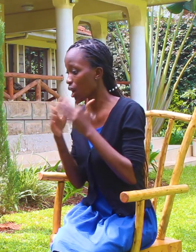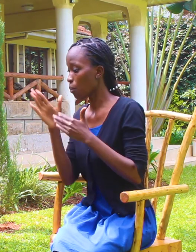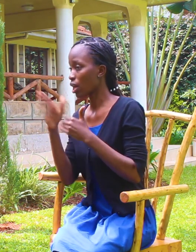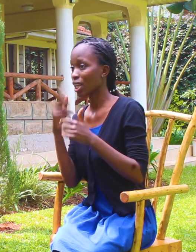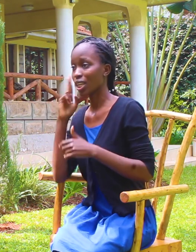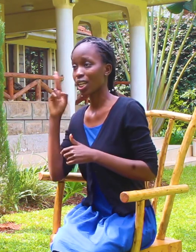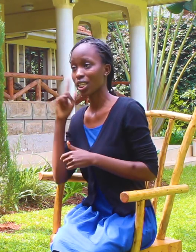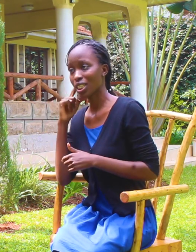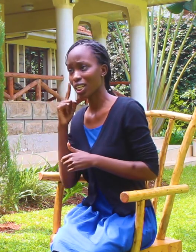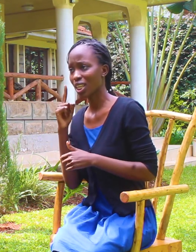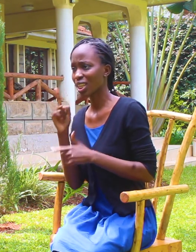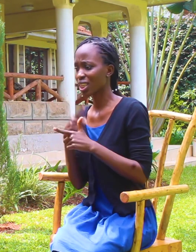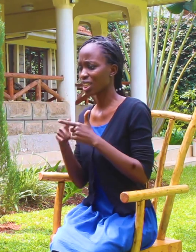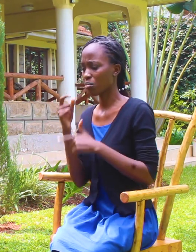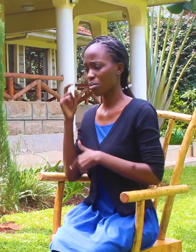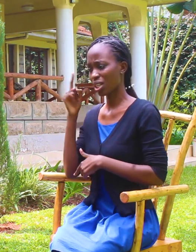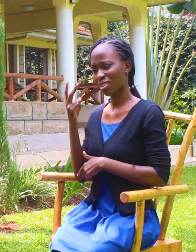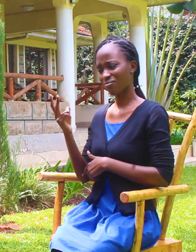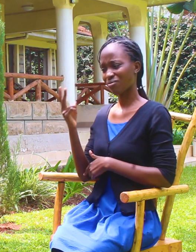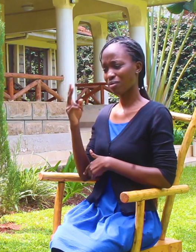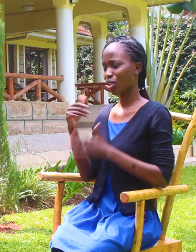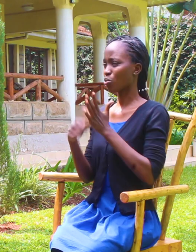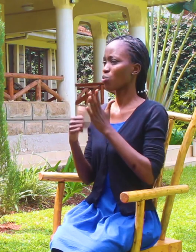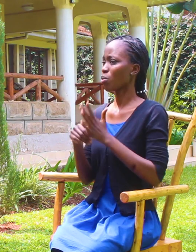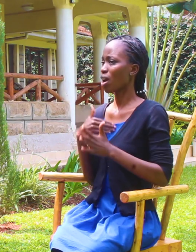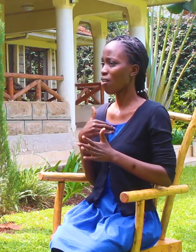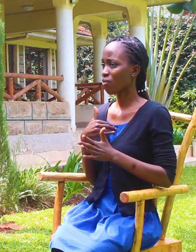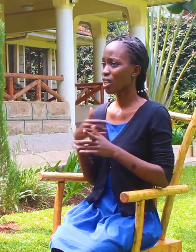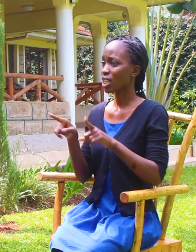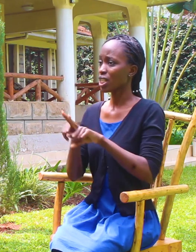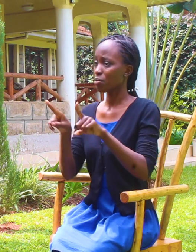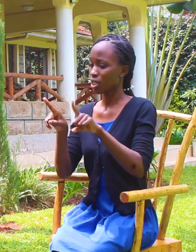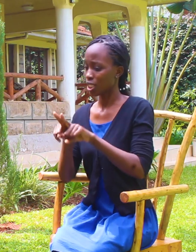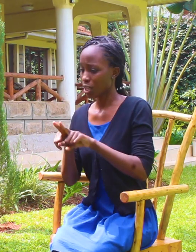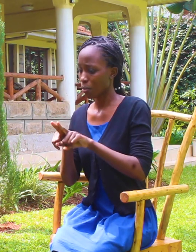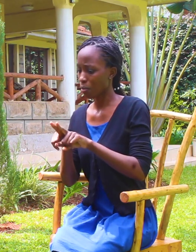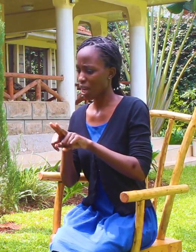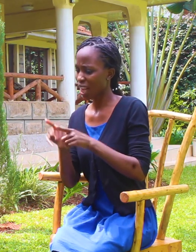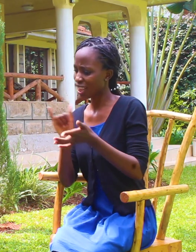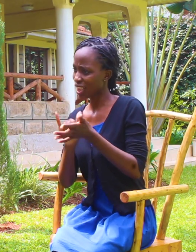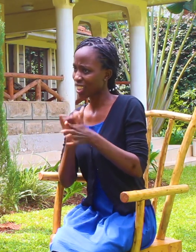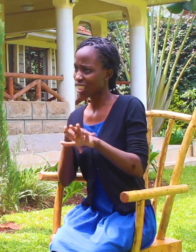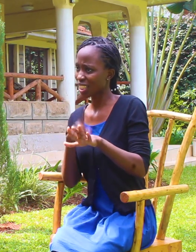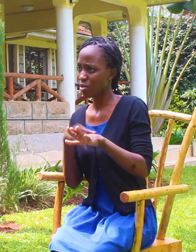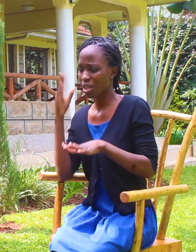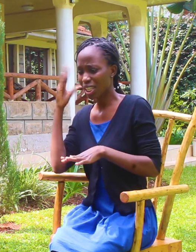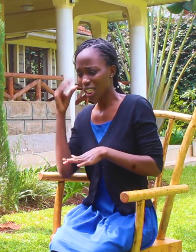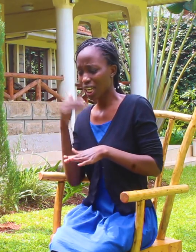must be a problem. But she still had a hearing, but partial. And it